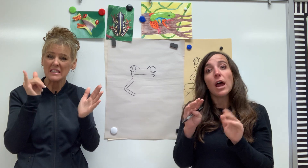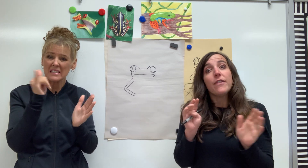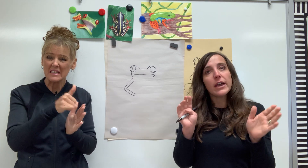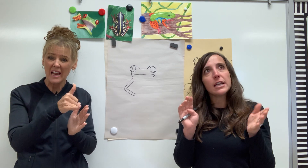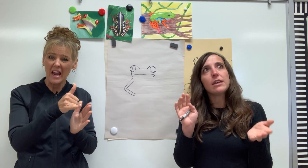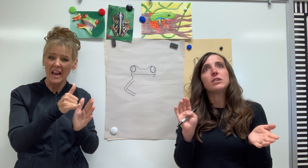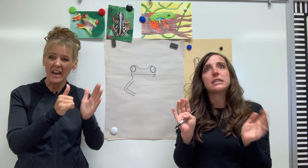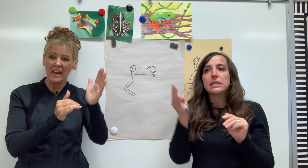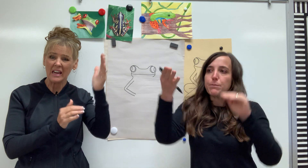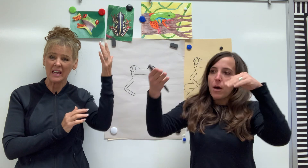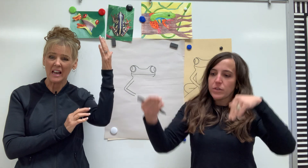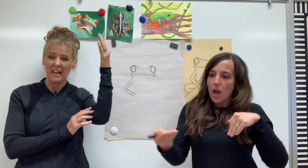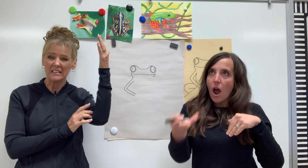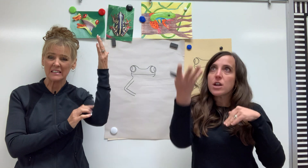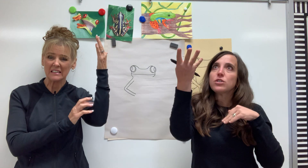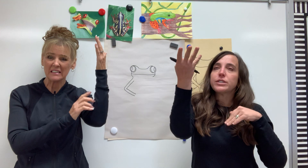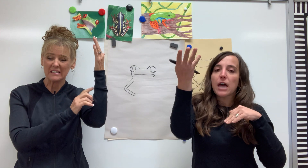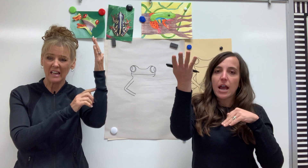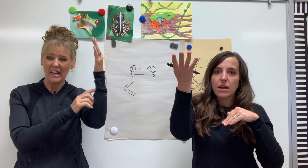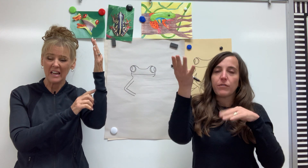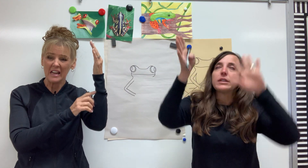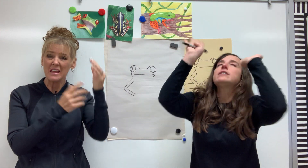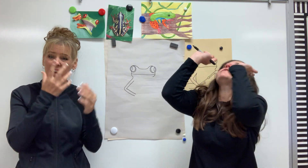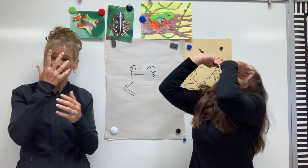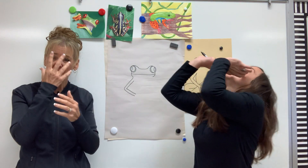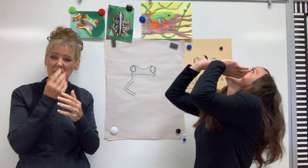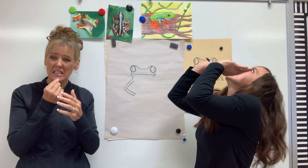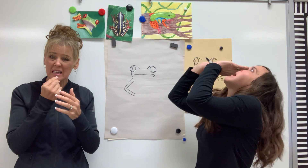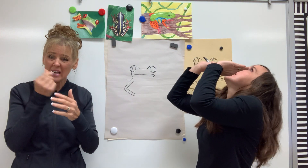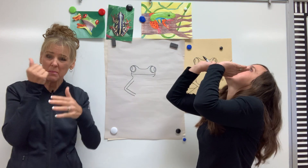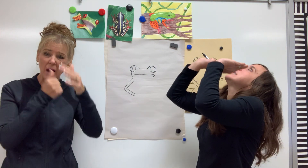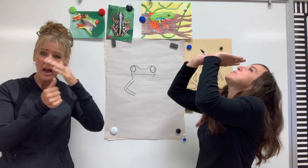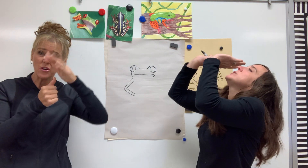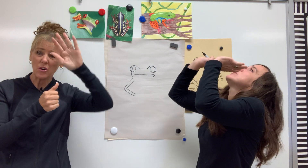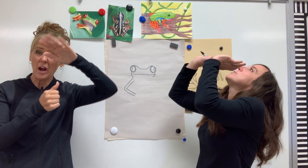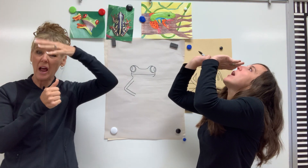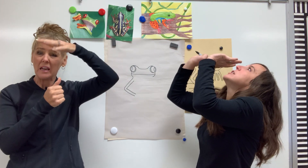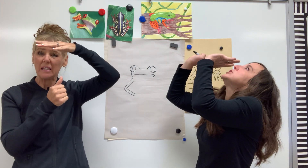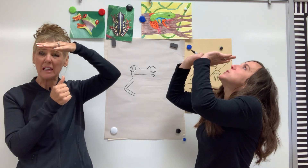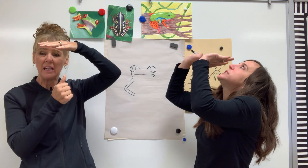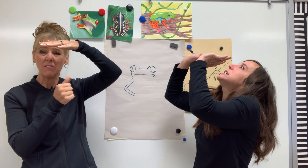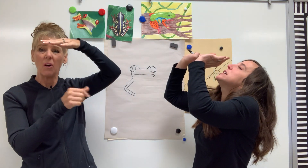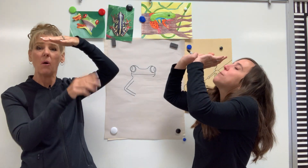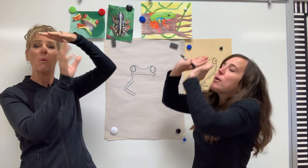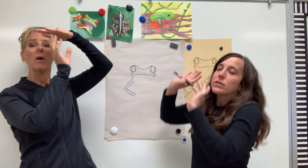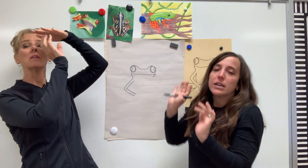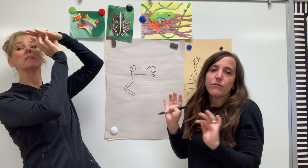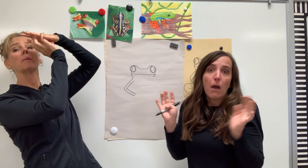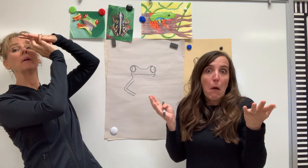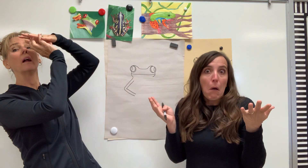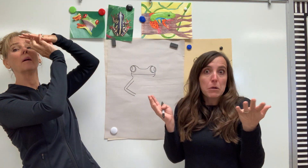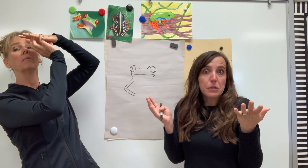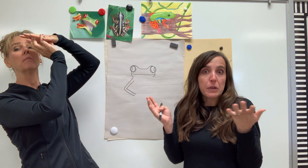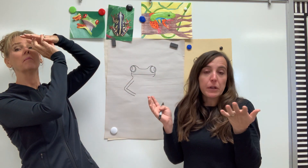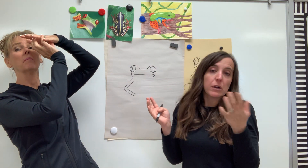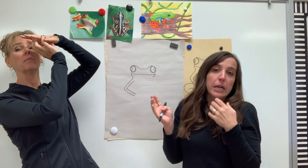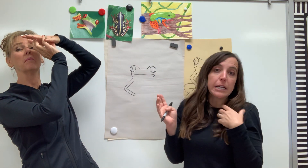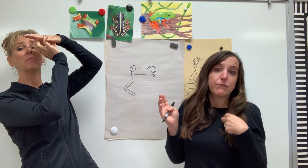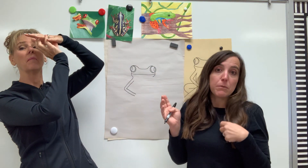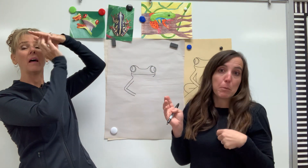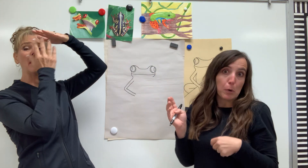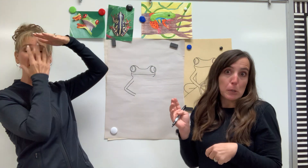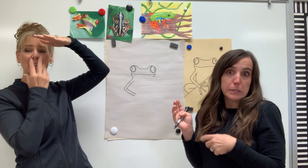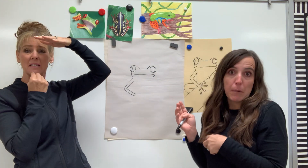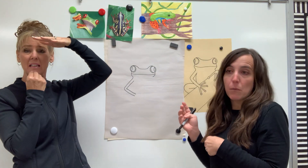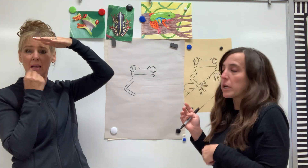crawling on. They can even sleep on the underside of a leaf. They can sleep with their toes sticking up on the leaf so that they're